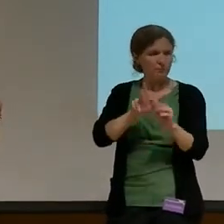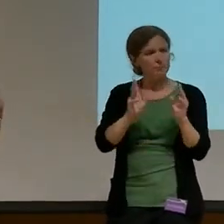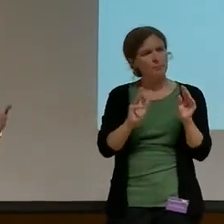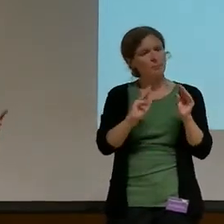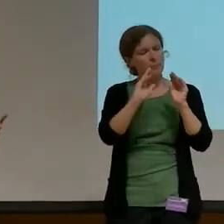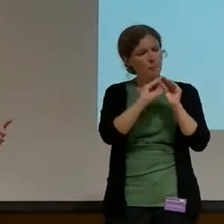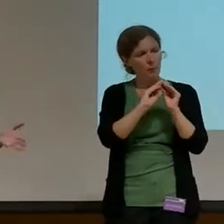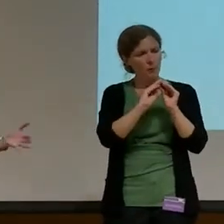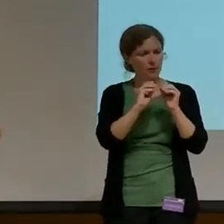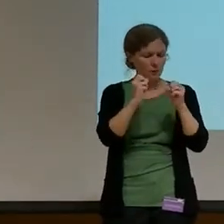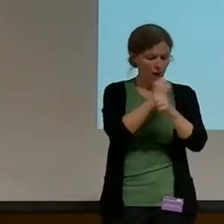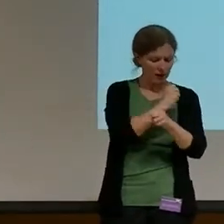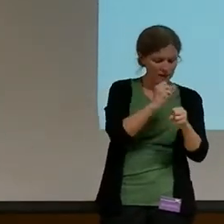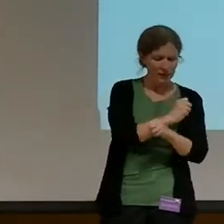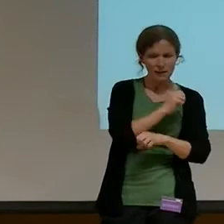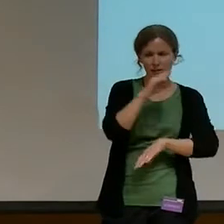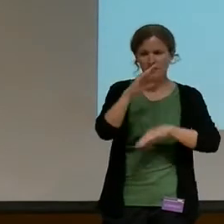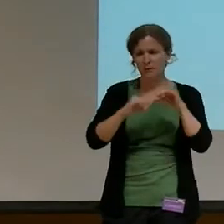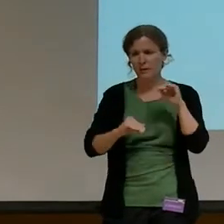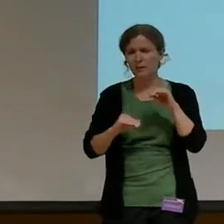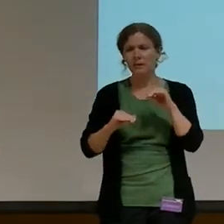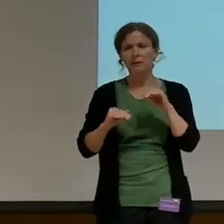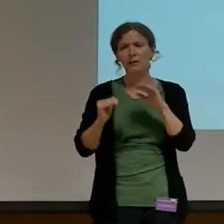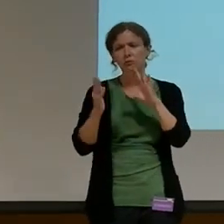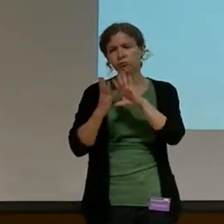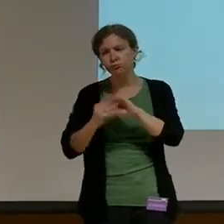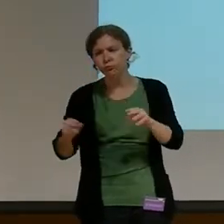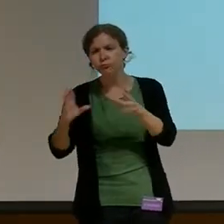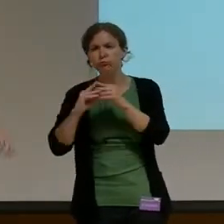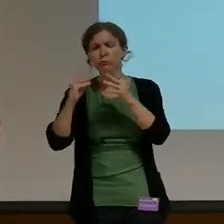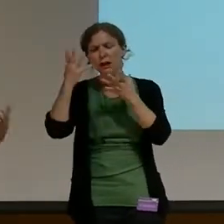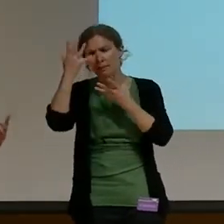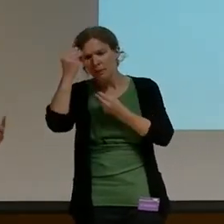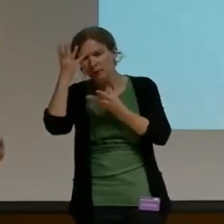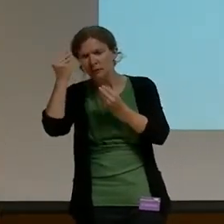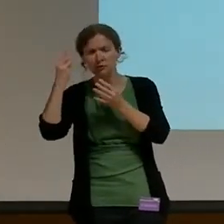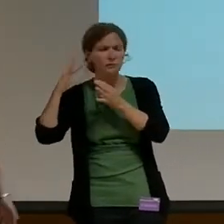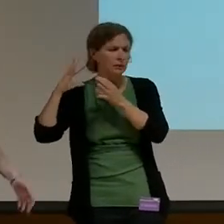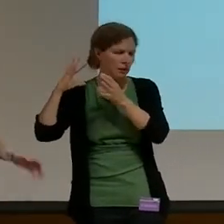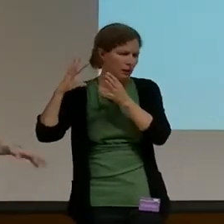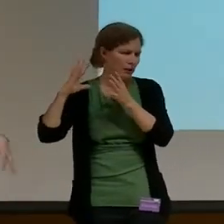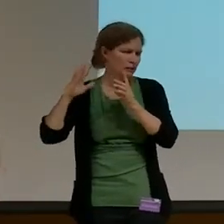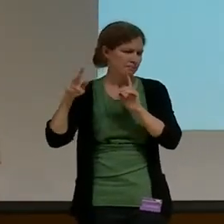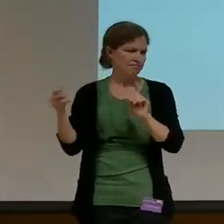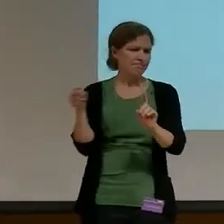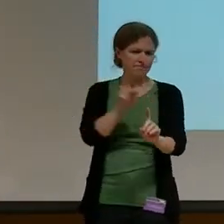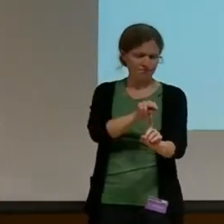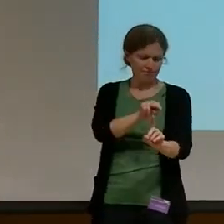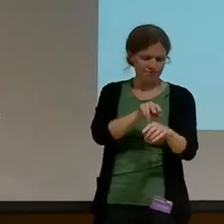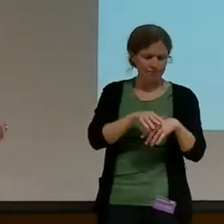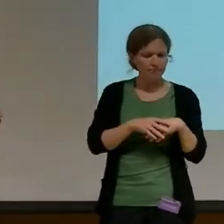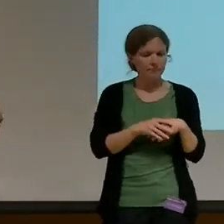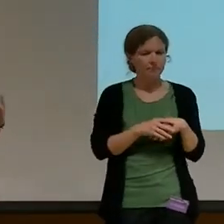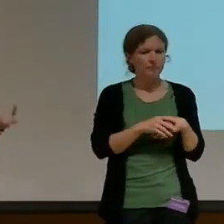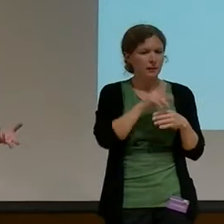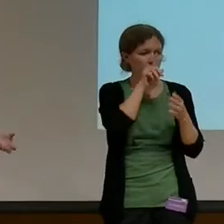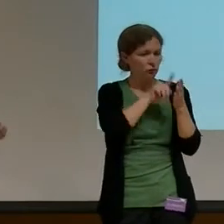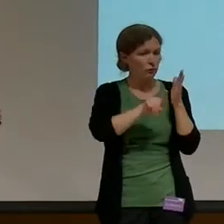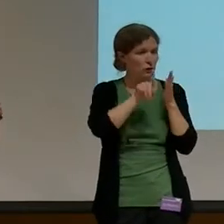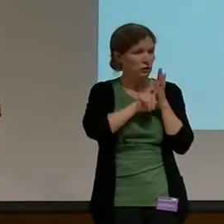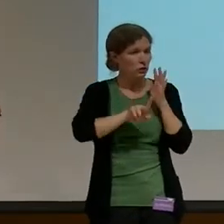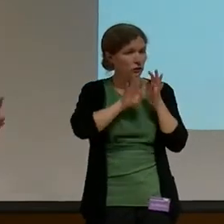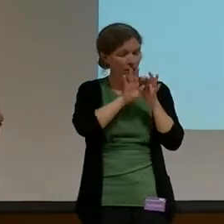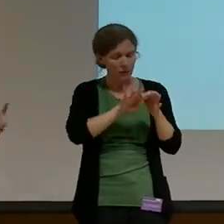more quantitative than a lot of the qualitative research that we've been hearing so far. The reason that we do the research that we